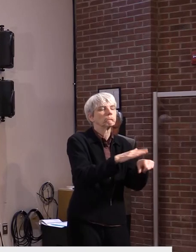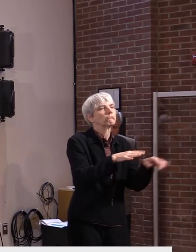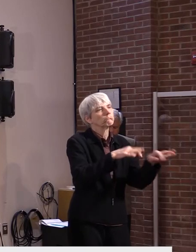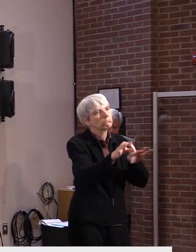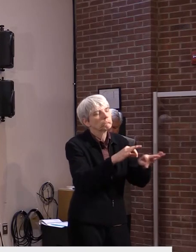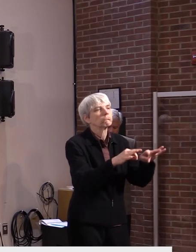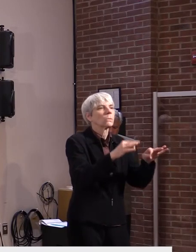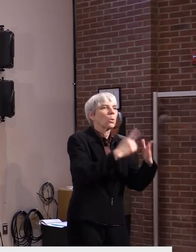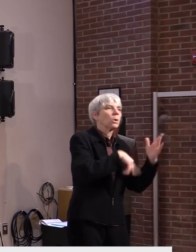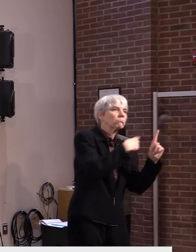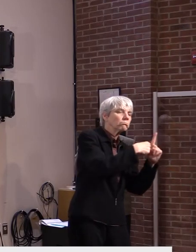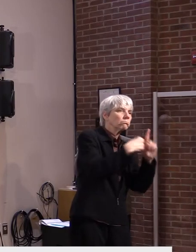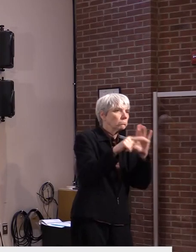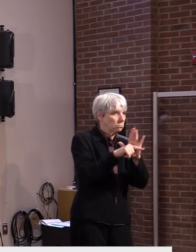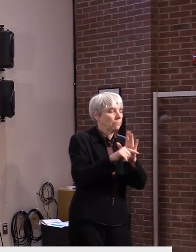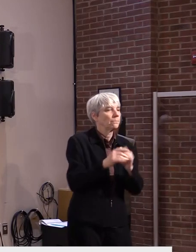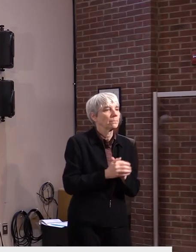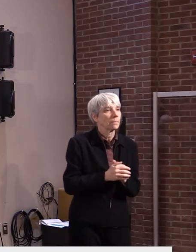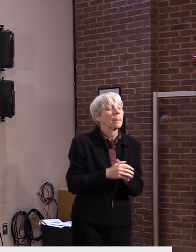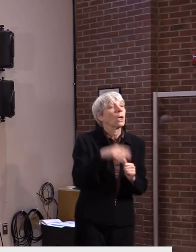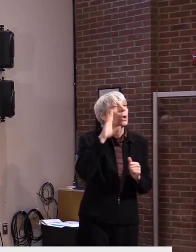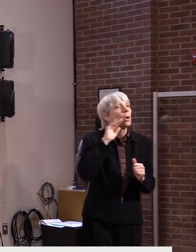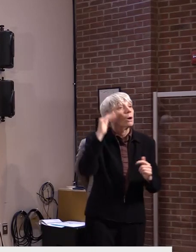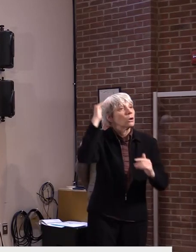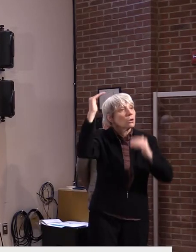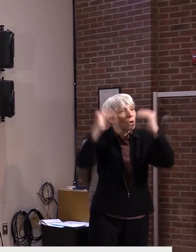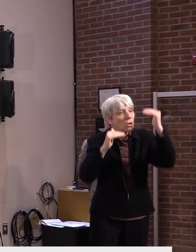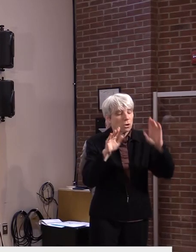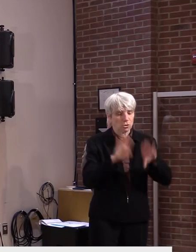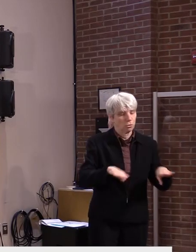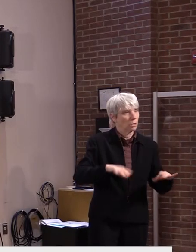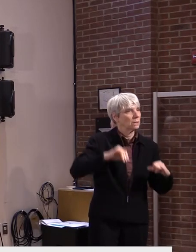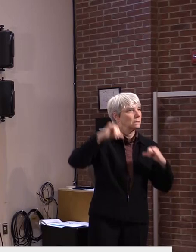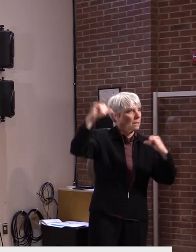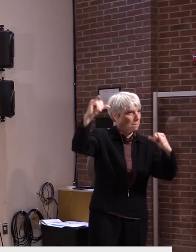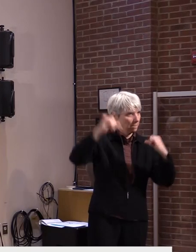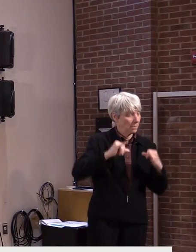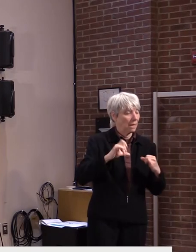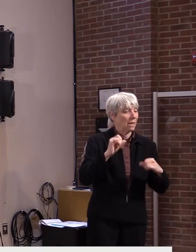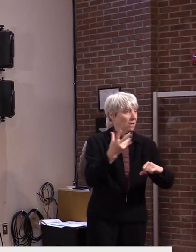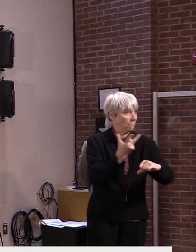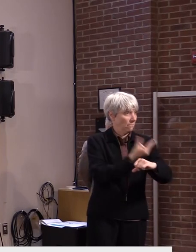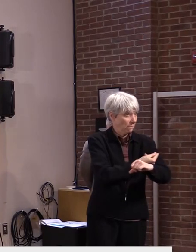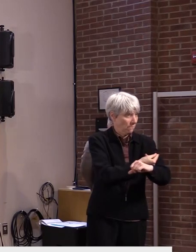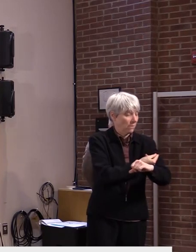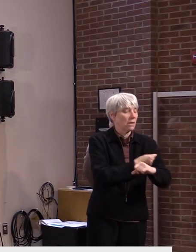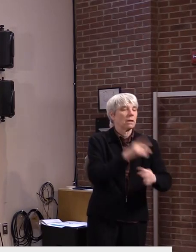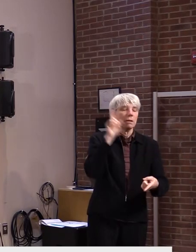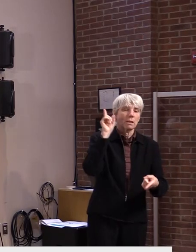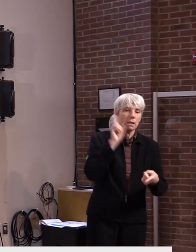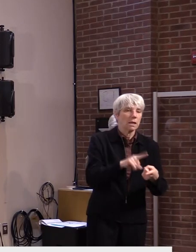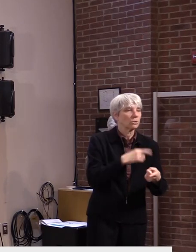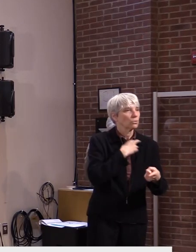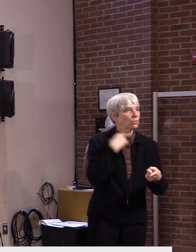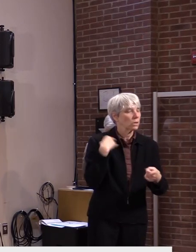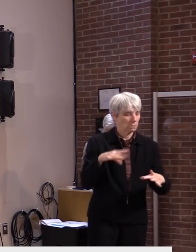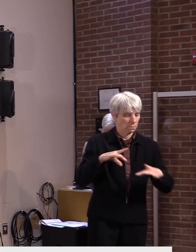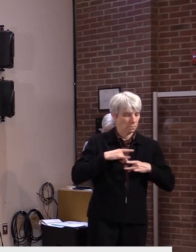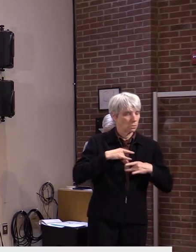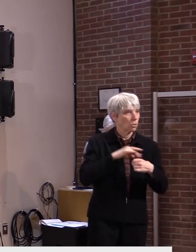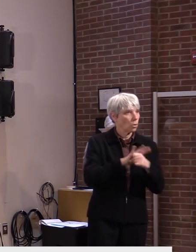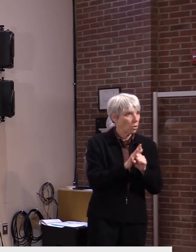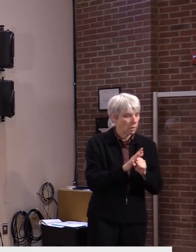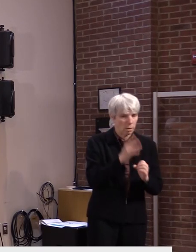adults, vaccinated children have less of a chance of getting sick with COVID, of worrying about rare but serious